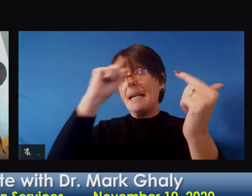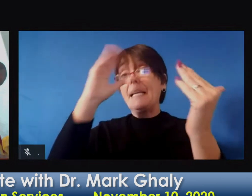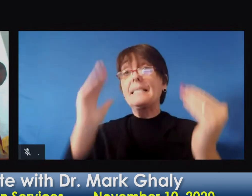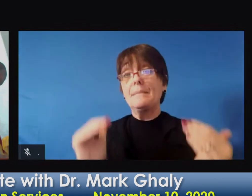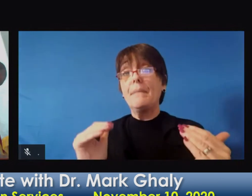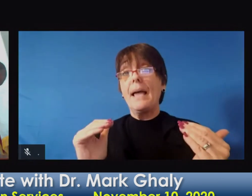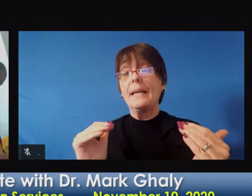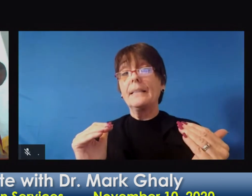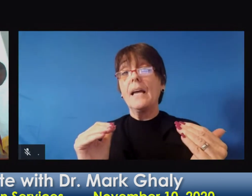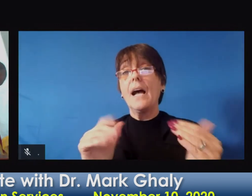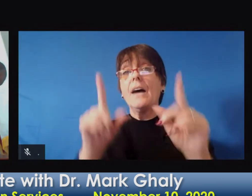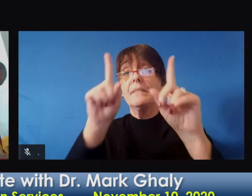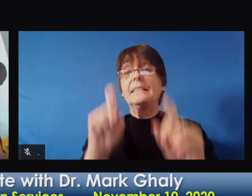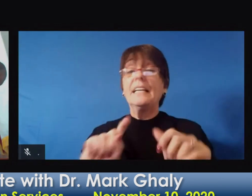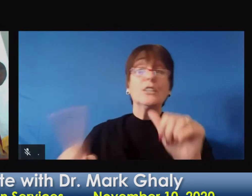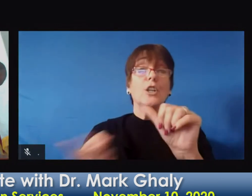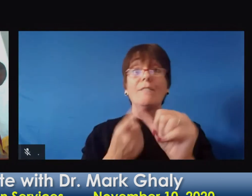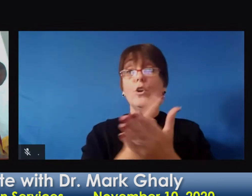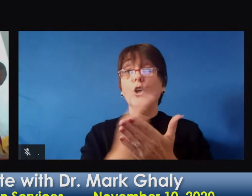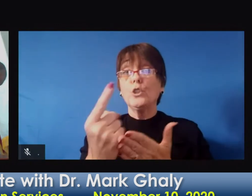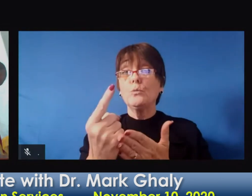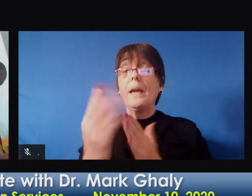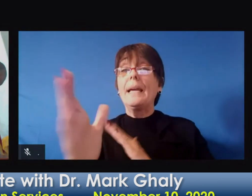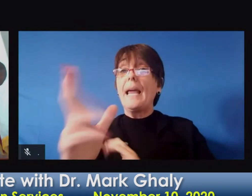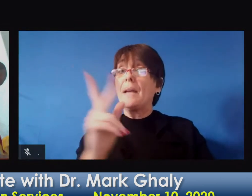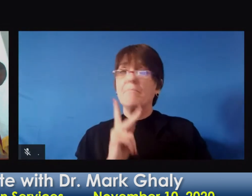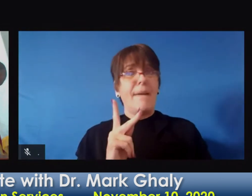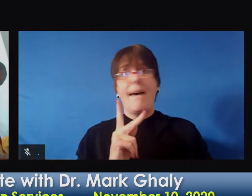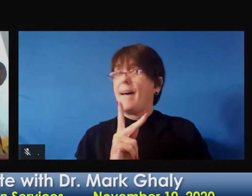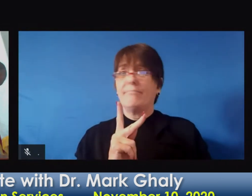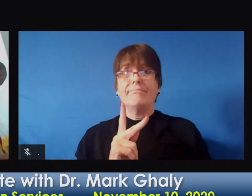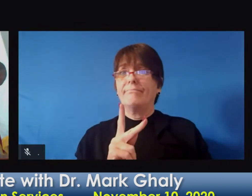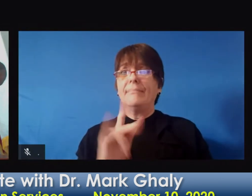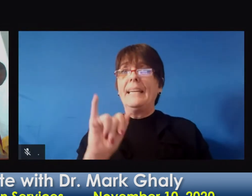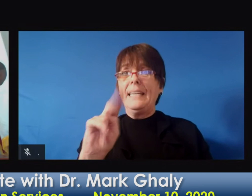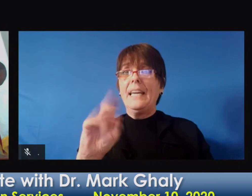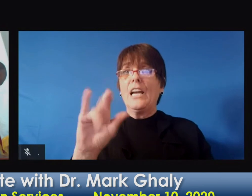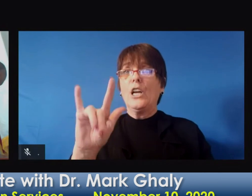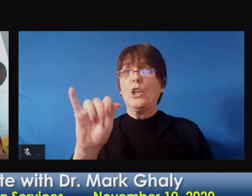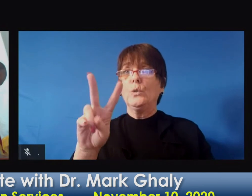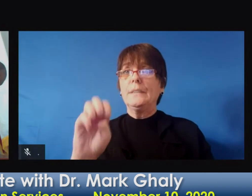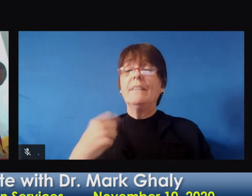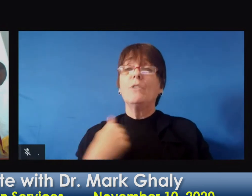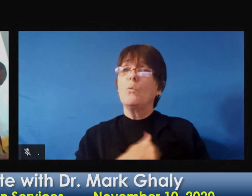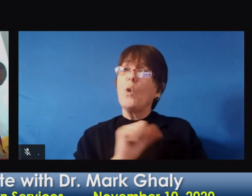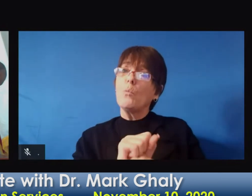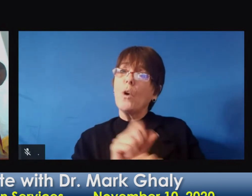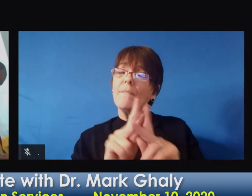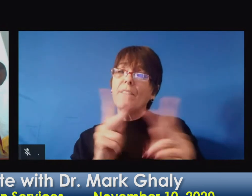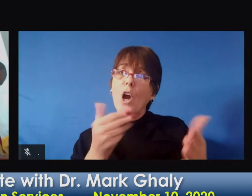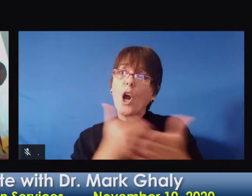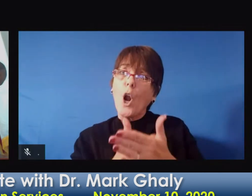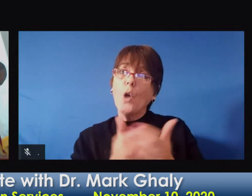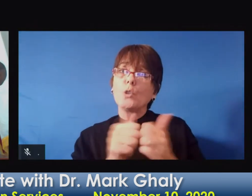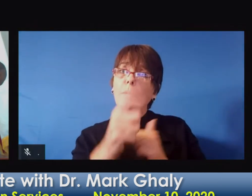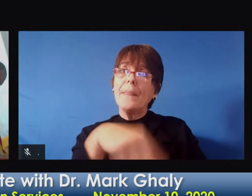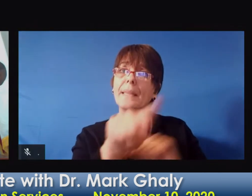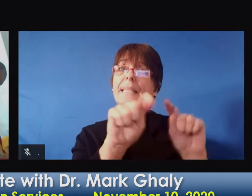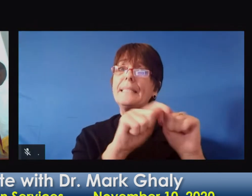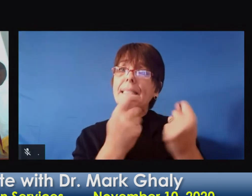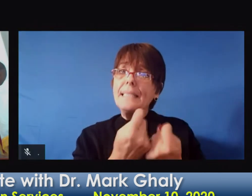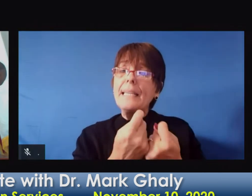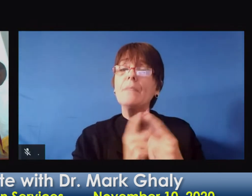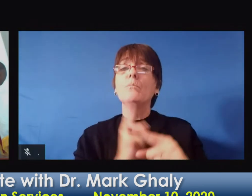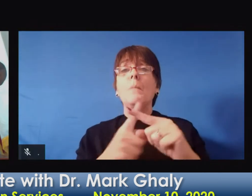of tests in the first week came back inconclusive. We have been working closely with the PerkinElmer team, with our